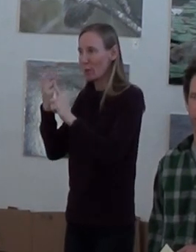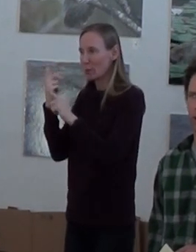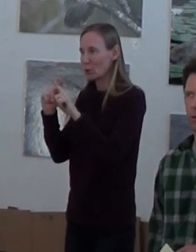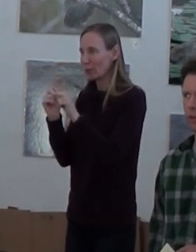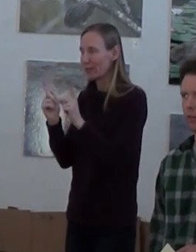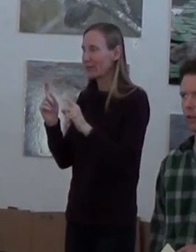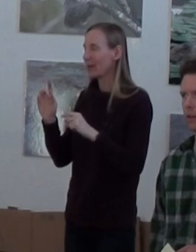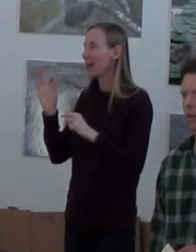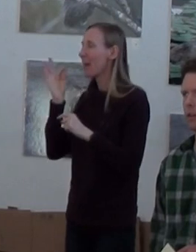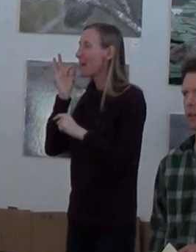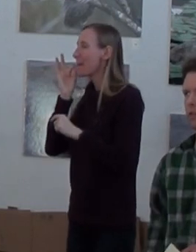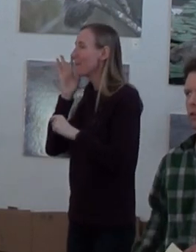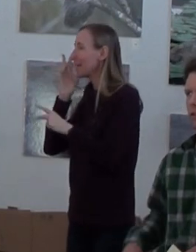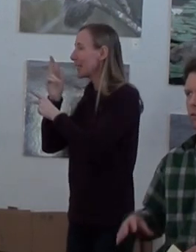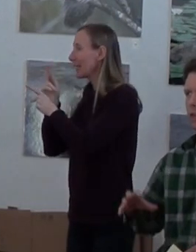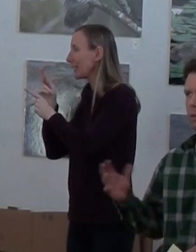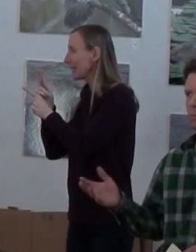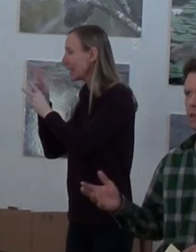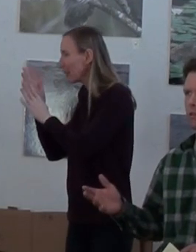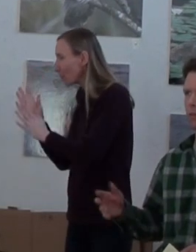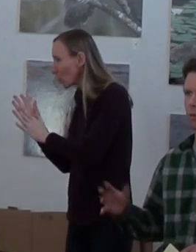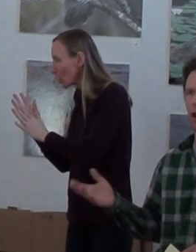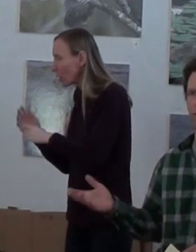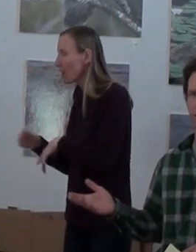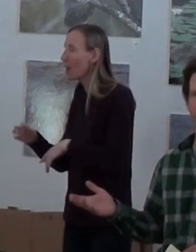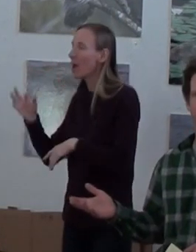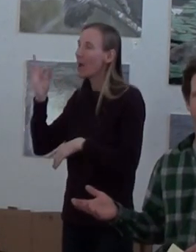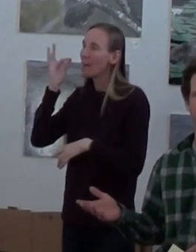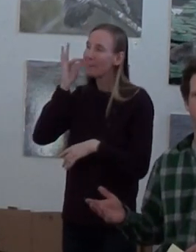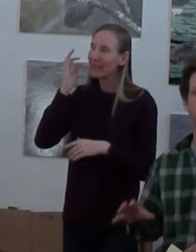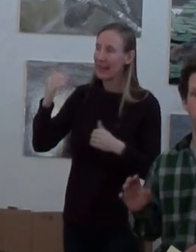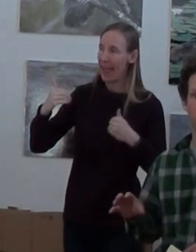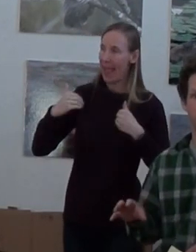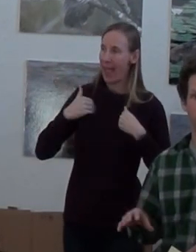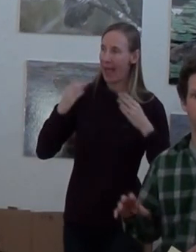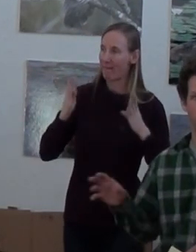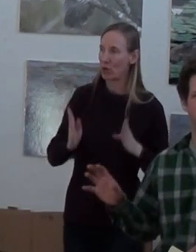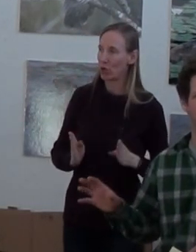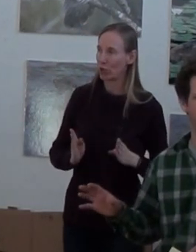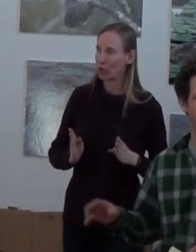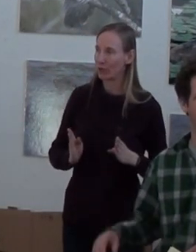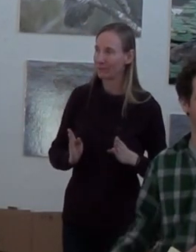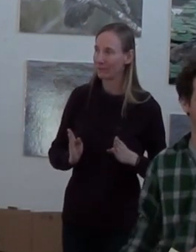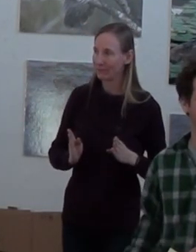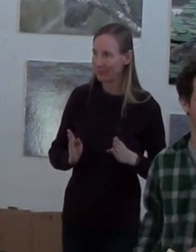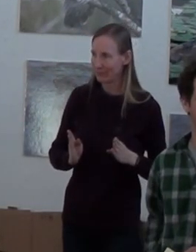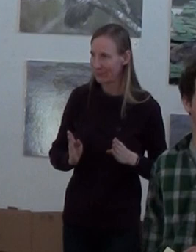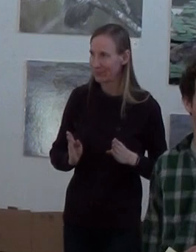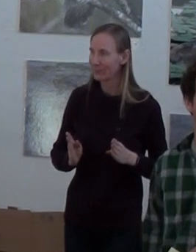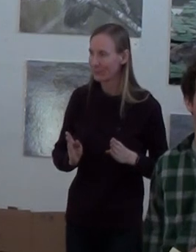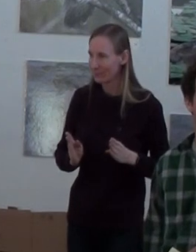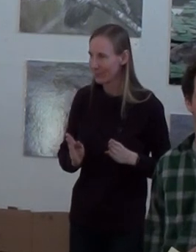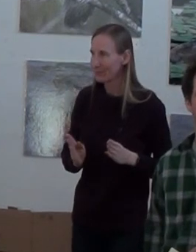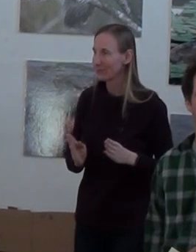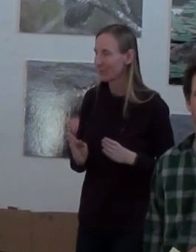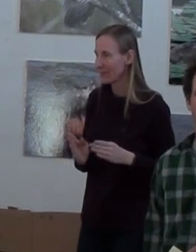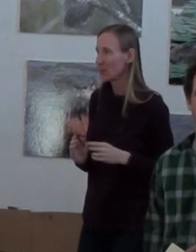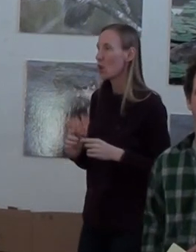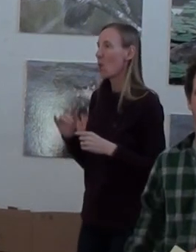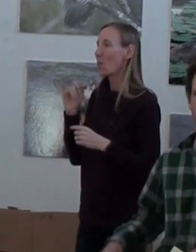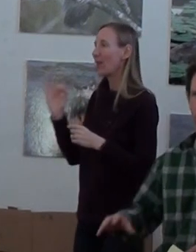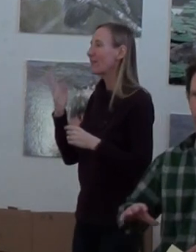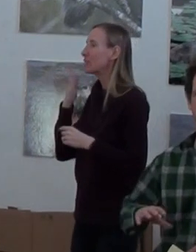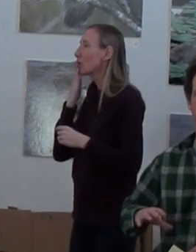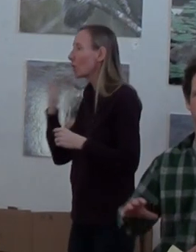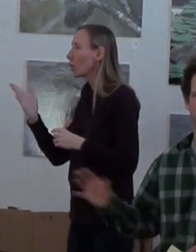quick. I always like to say, if you're keeping bees for profit, a good beekeeper always has honey every year. That's how you tell someone always. And